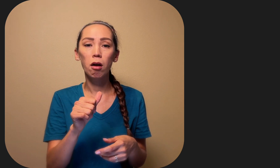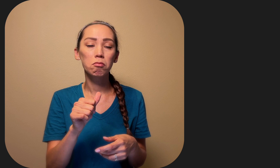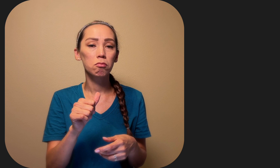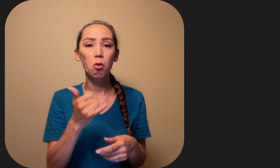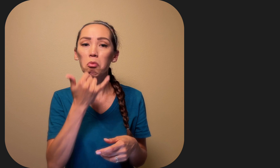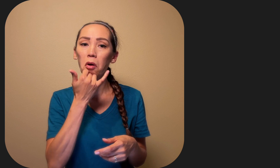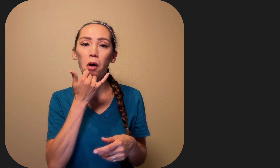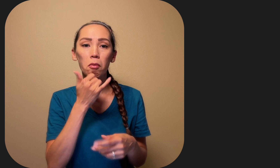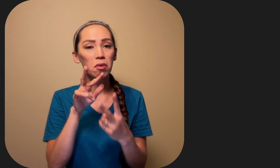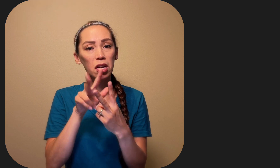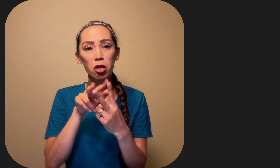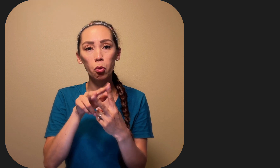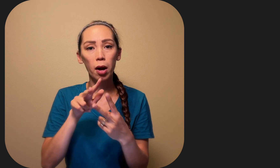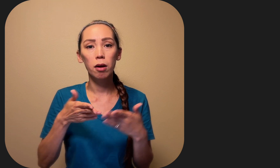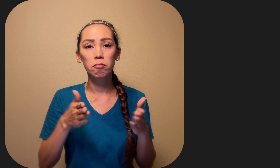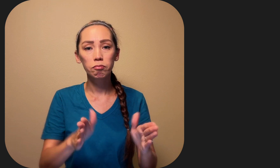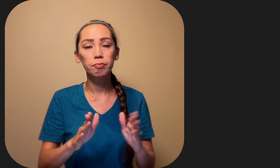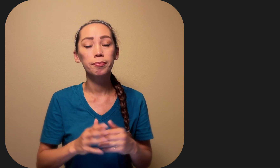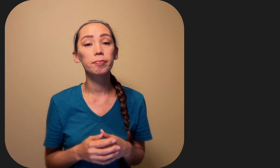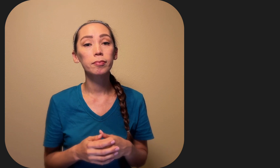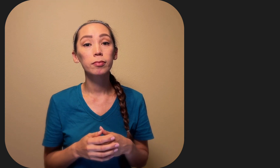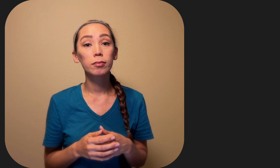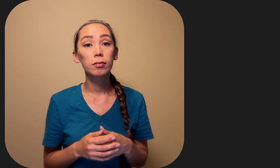not incorrect either way.